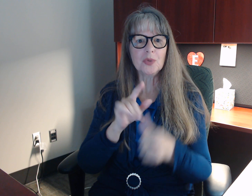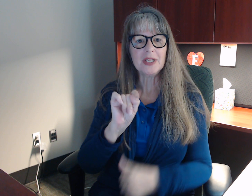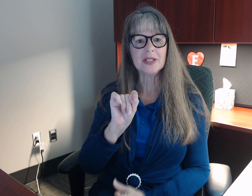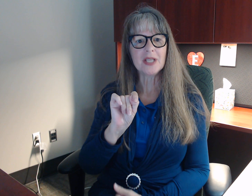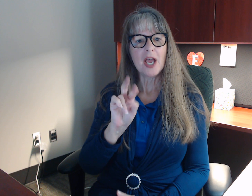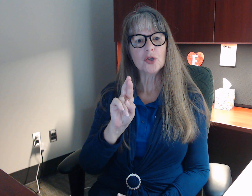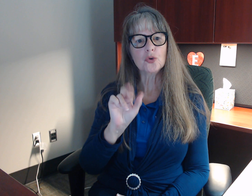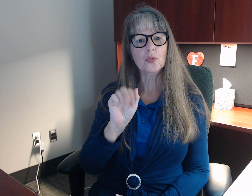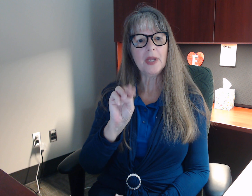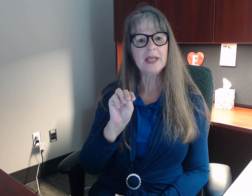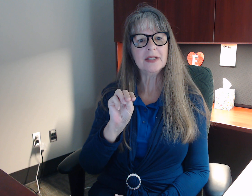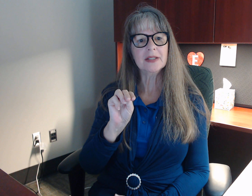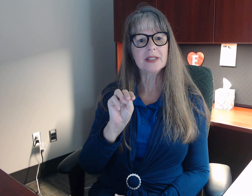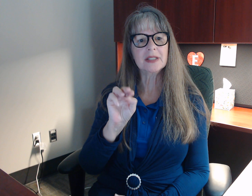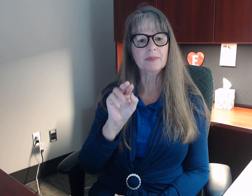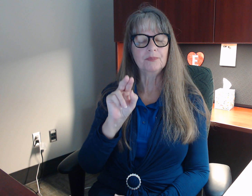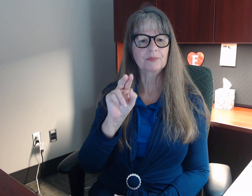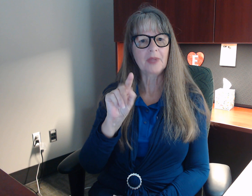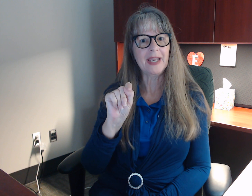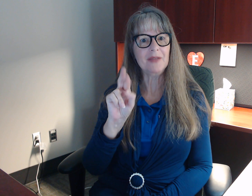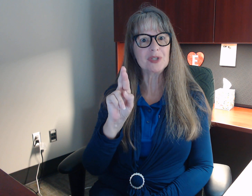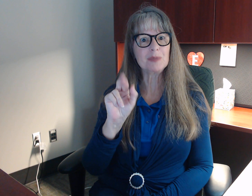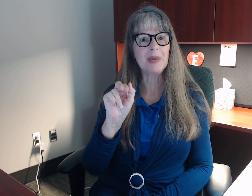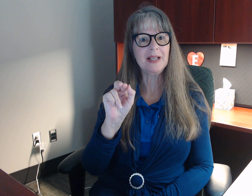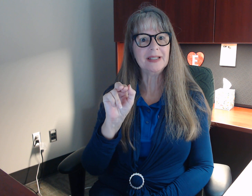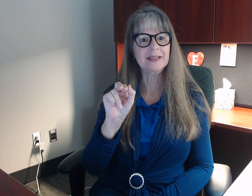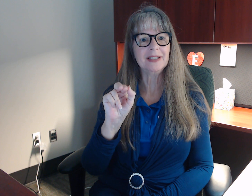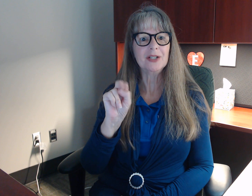is I can't even spell it,